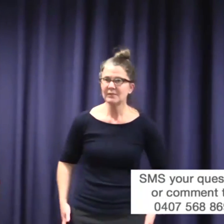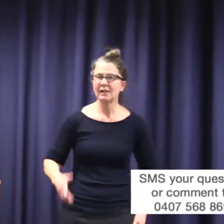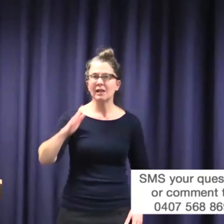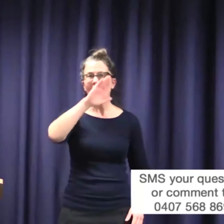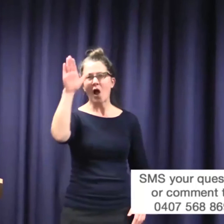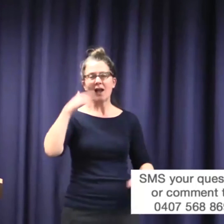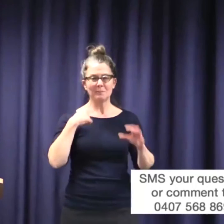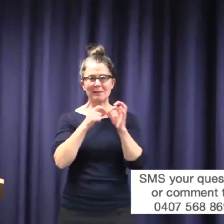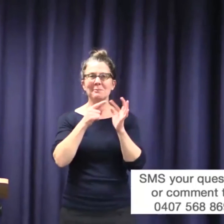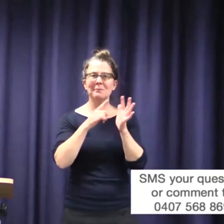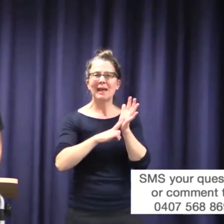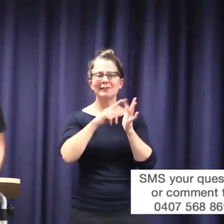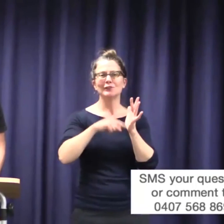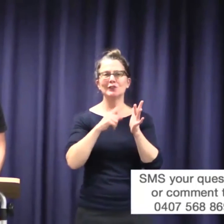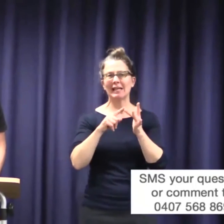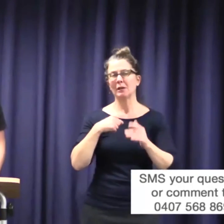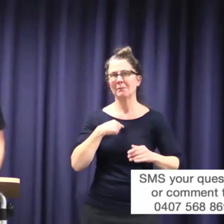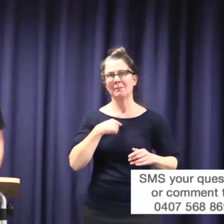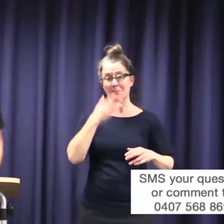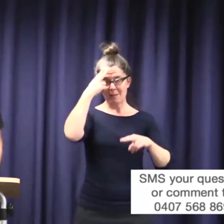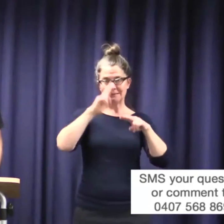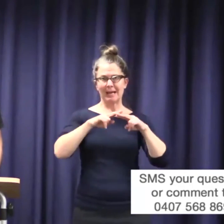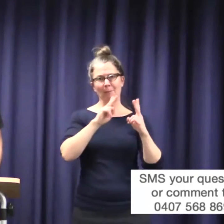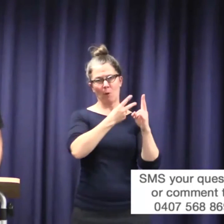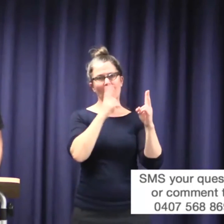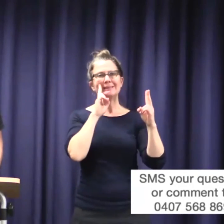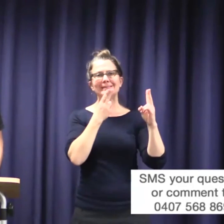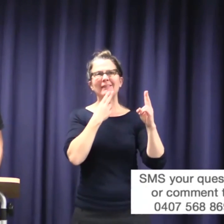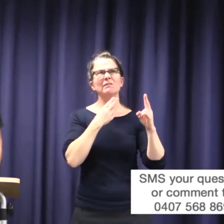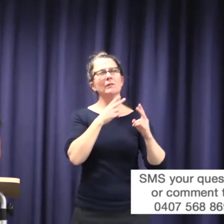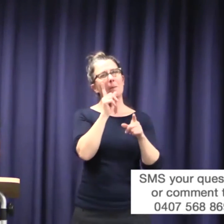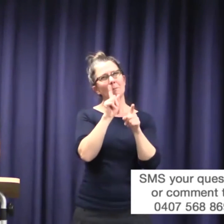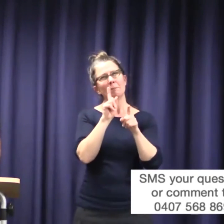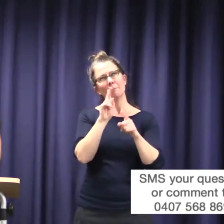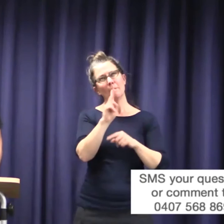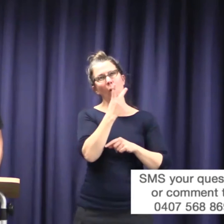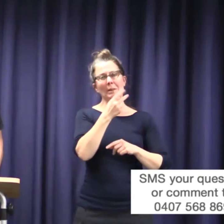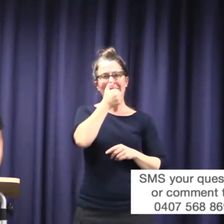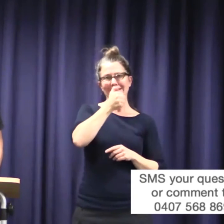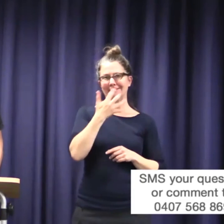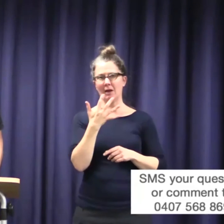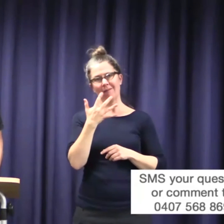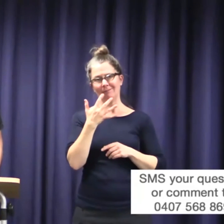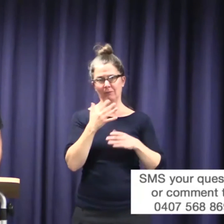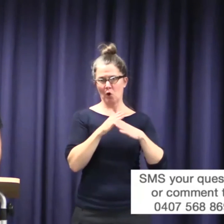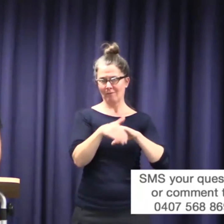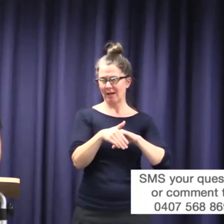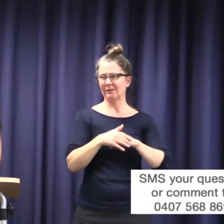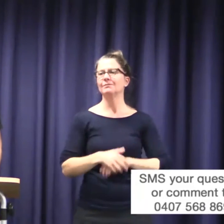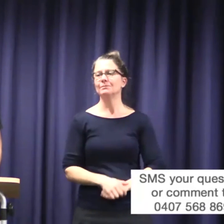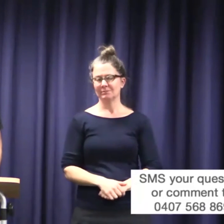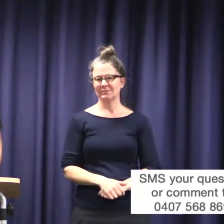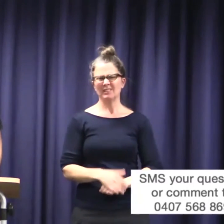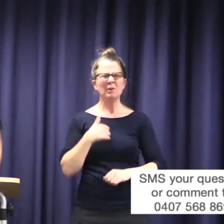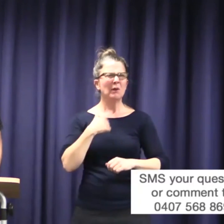Hi, I'm Benji. I've got two deaf parents, both over the age of 65. And I've heard a lot of